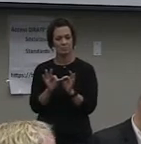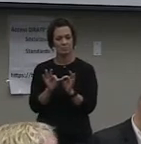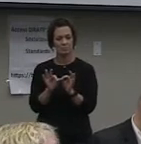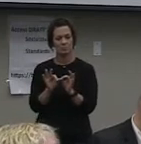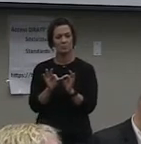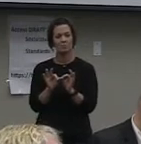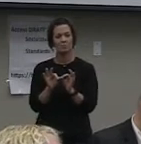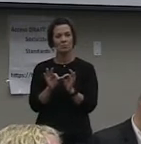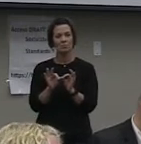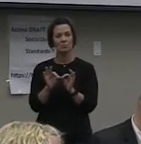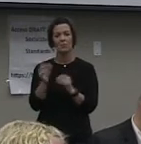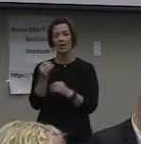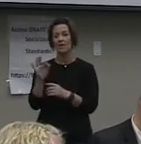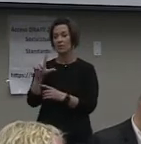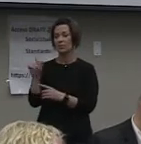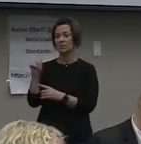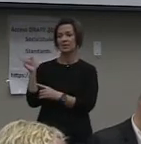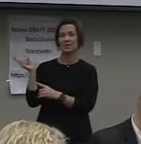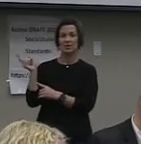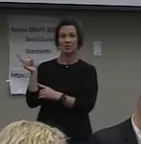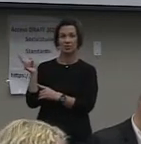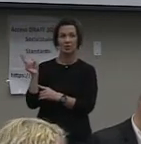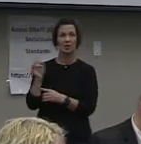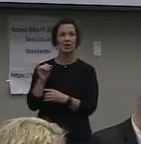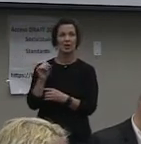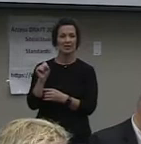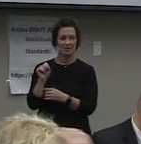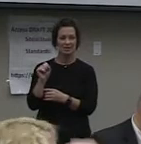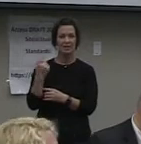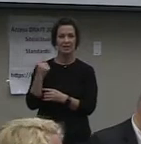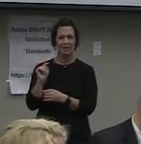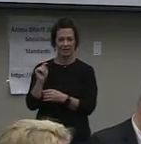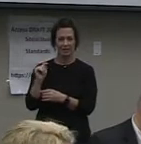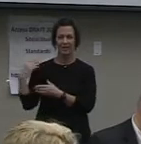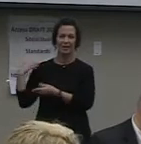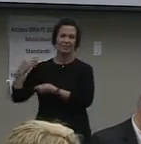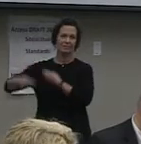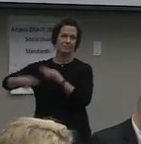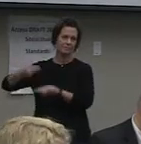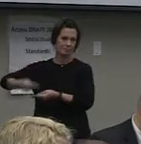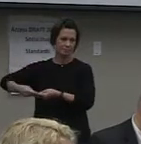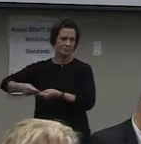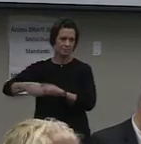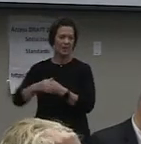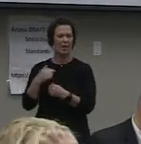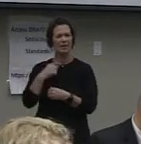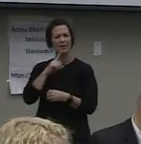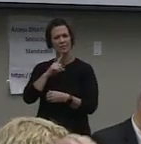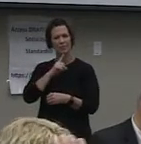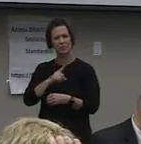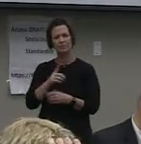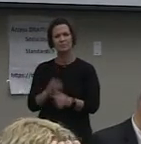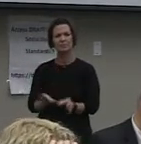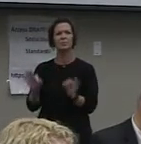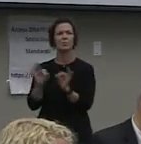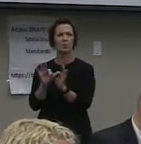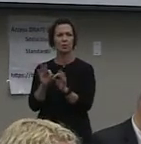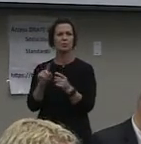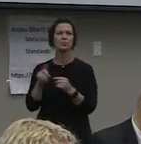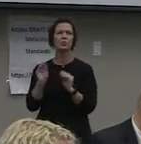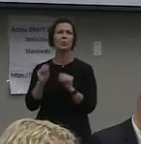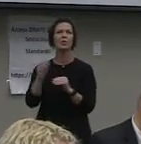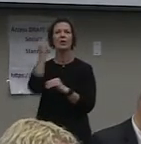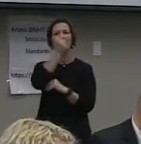one of the most important features of Louisiana history, of course, is our Acadian heritage. And I think it's really important to put our